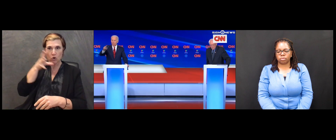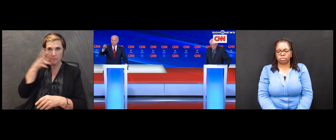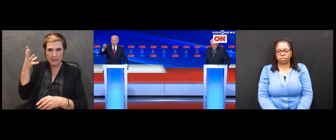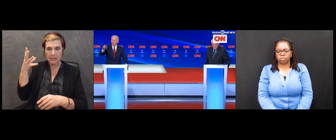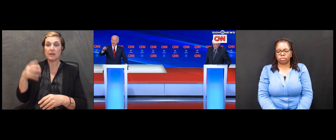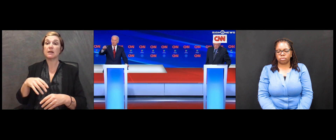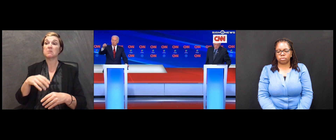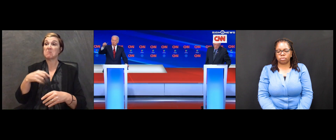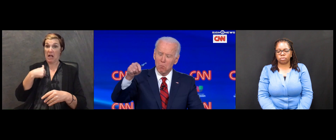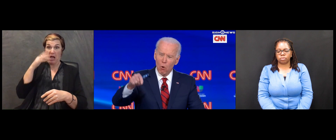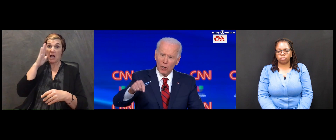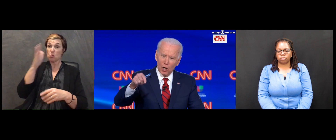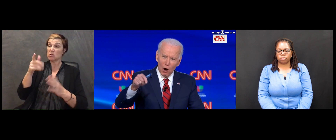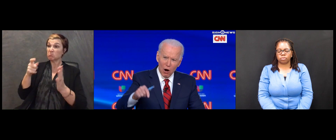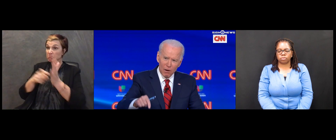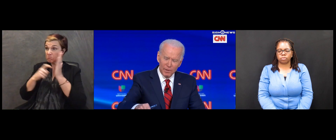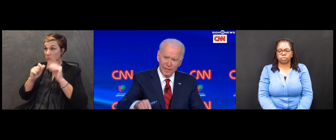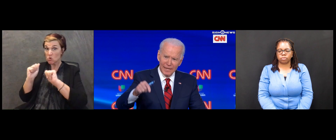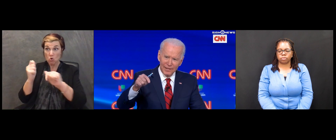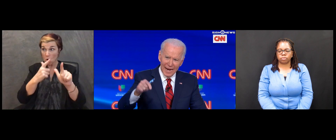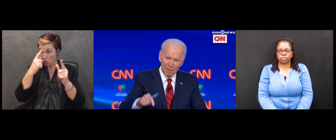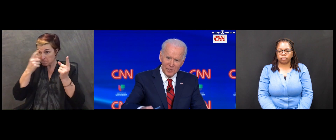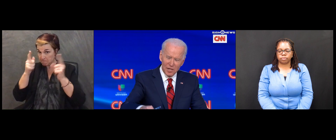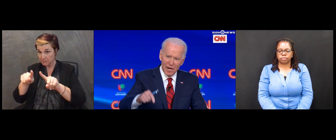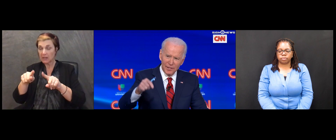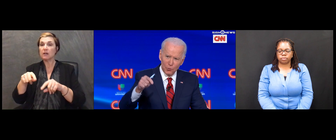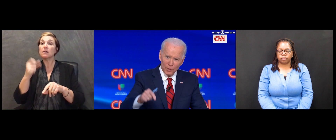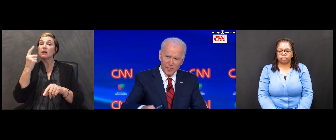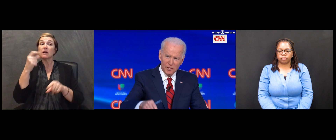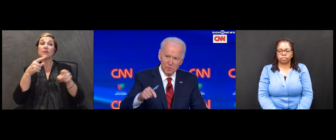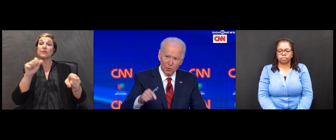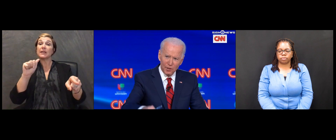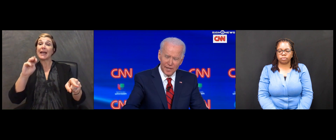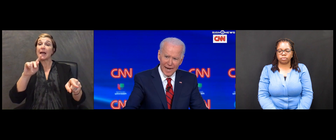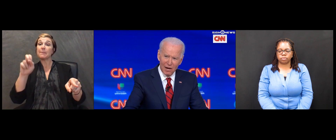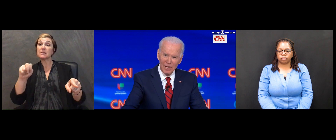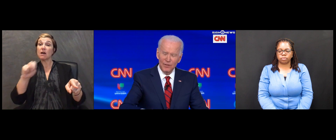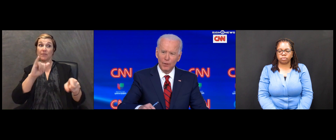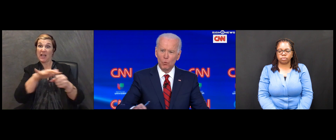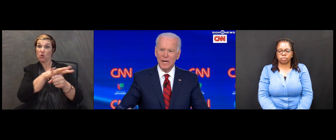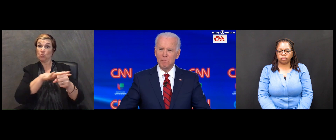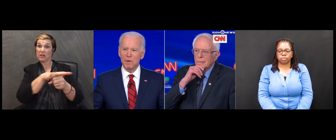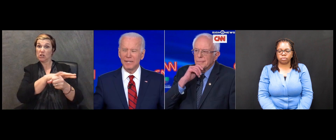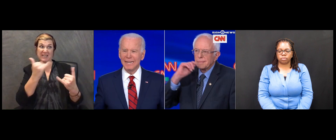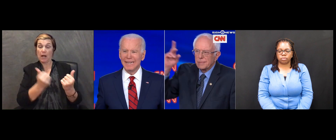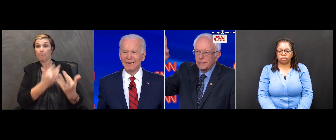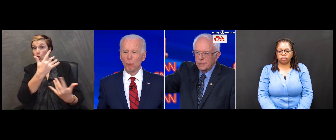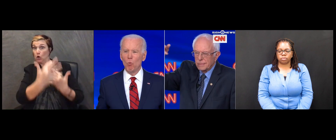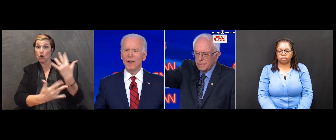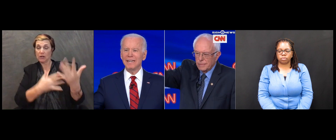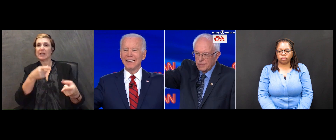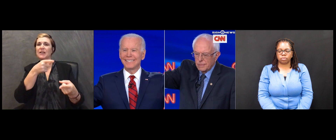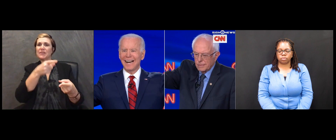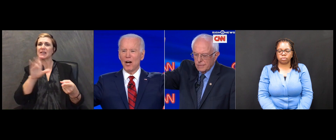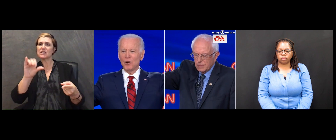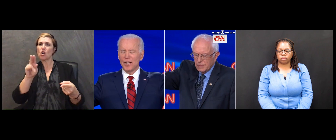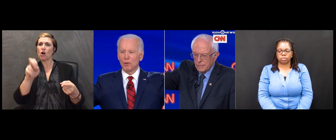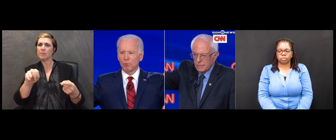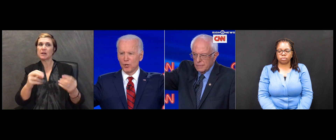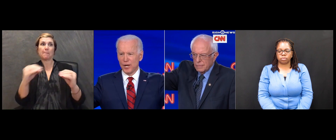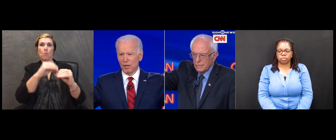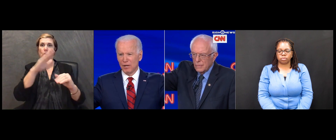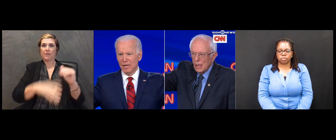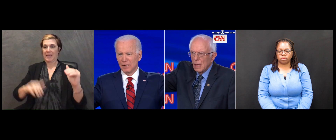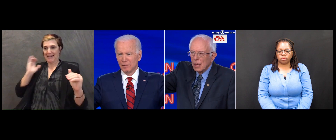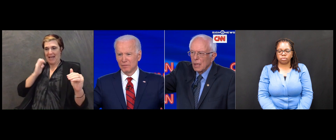do. They absorb more carbon in the Amazon and the region that's burning now than we emit in one entire year